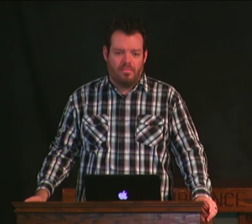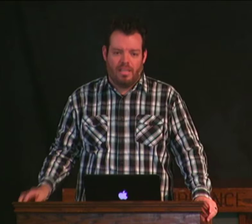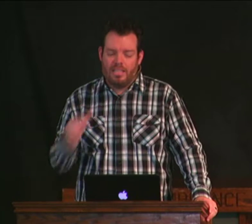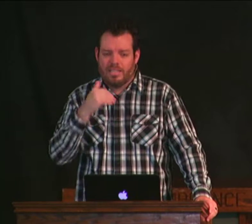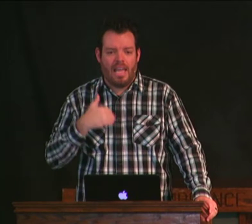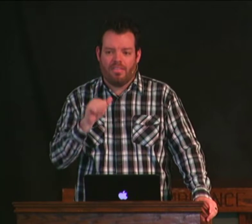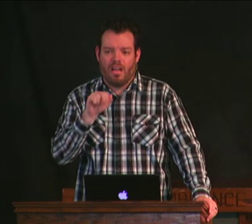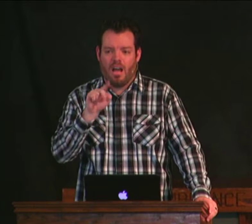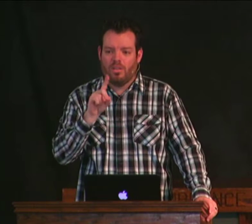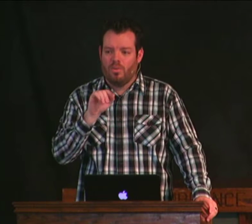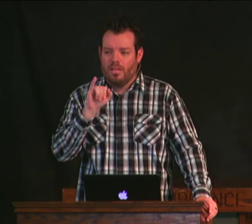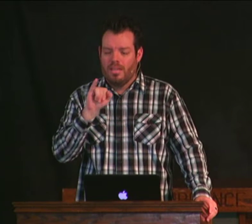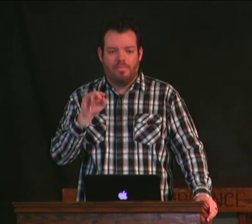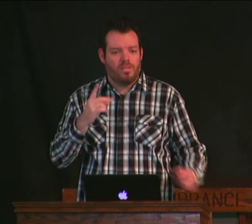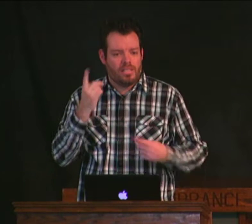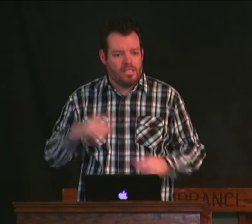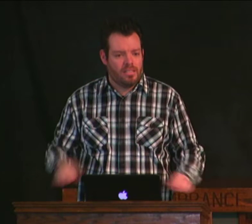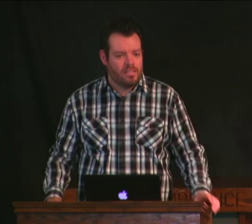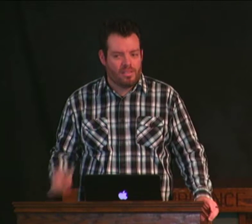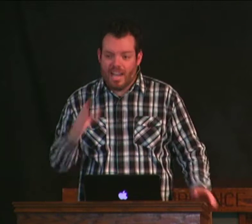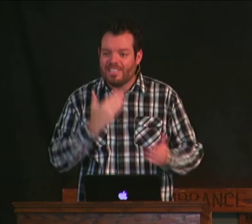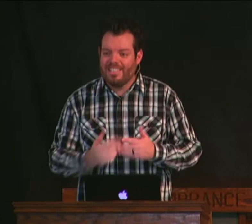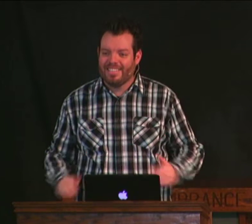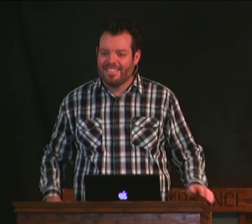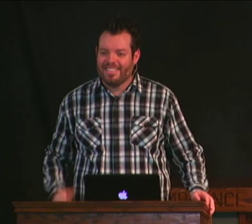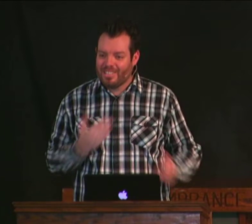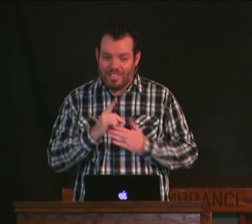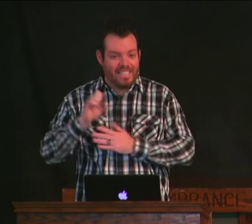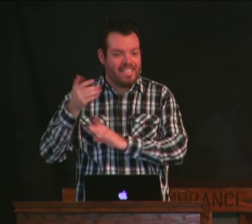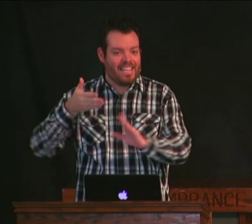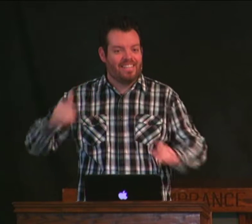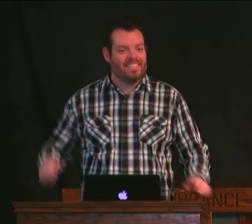That he doesn't have the autoimmune disease. So God is good. Good deeds there.